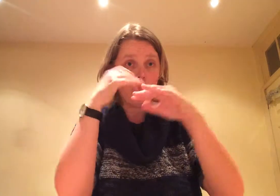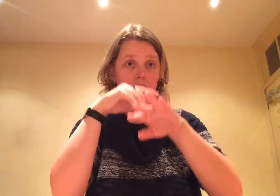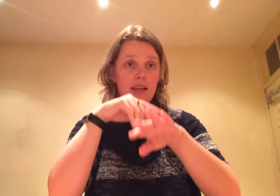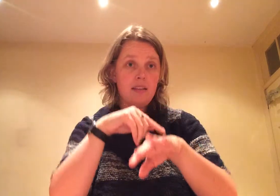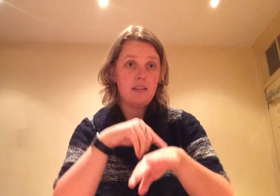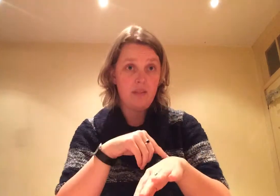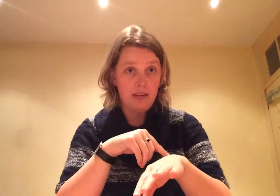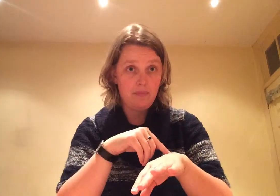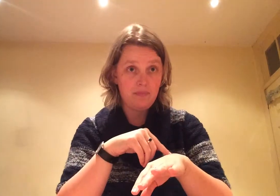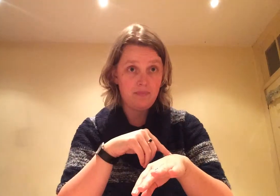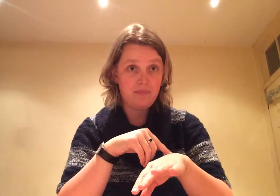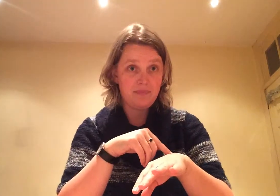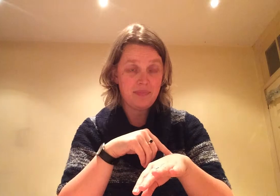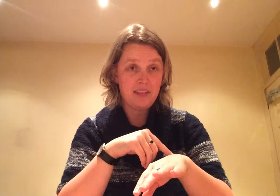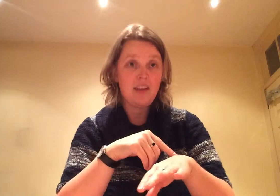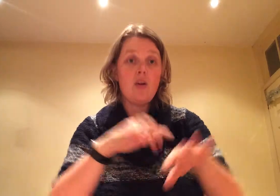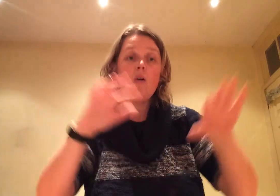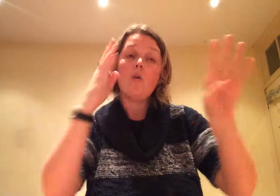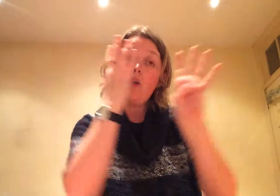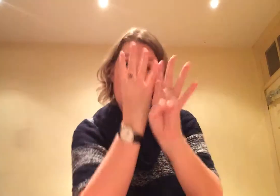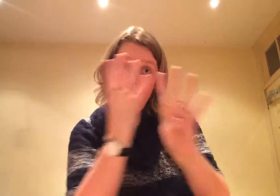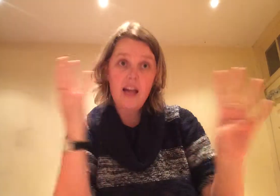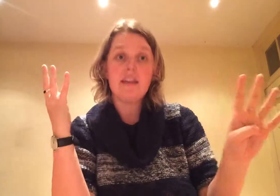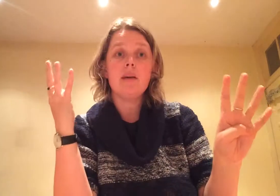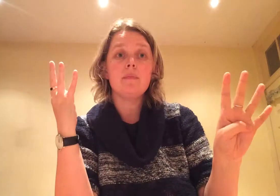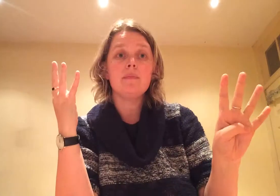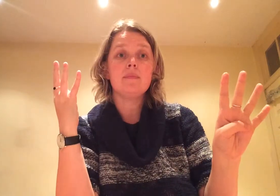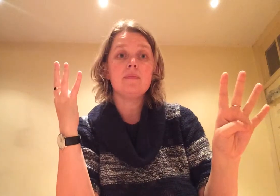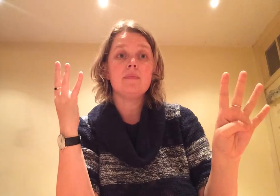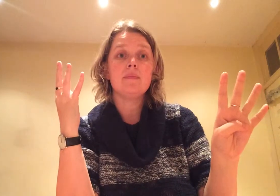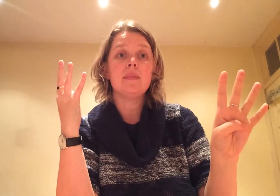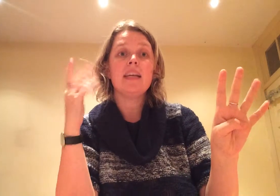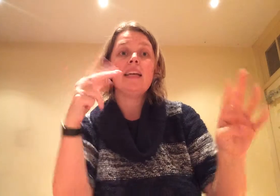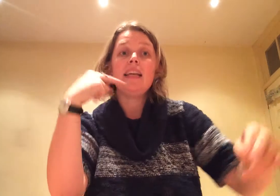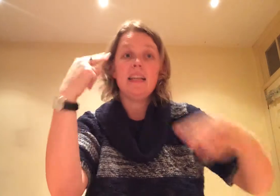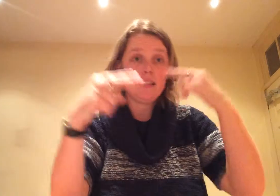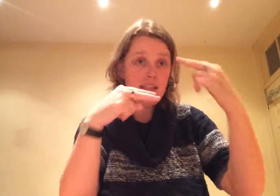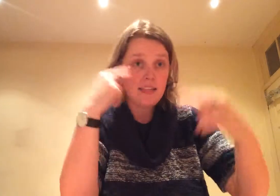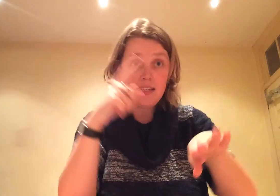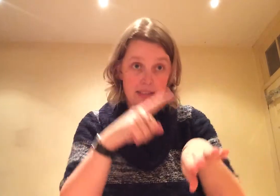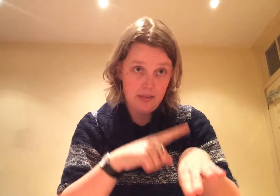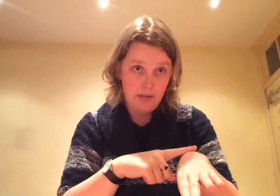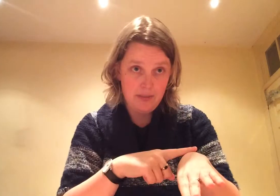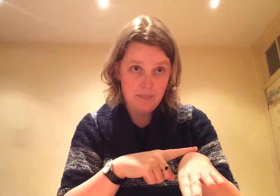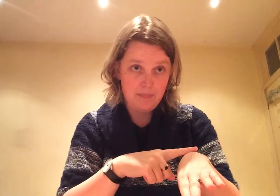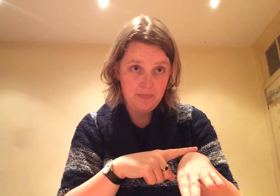assembly time. Or line up, it's dinner time.